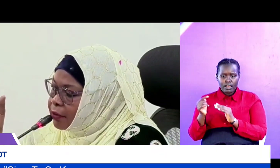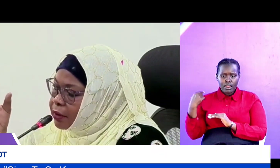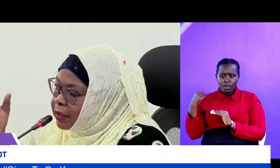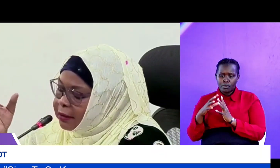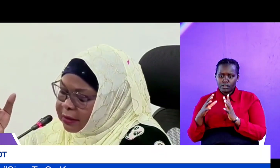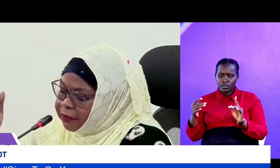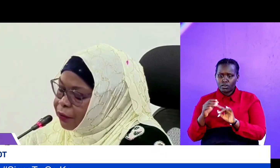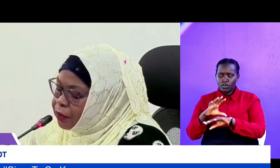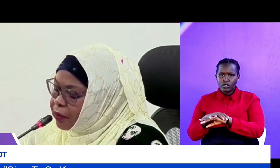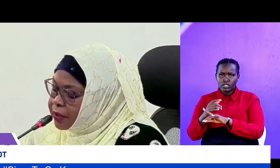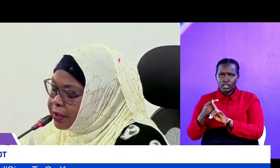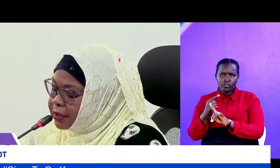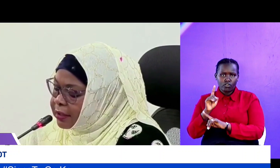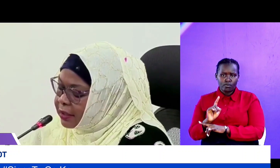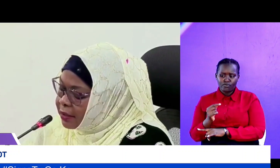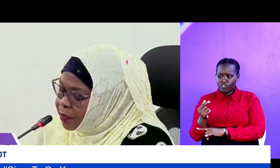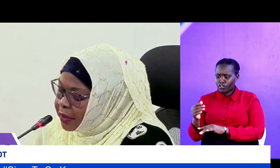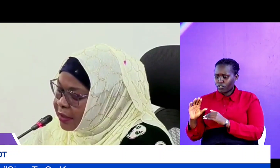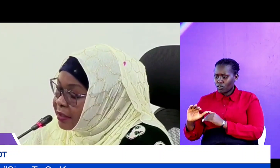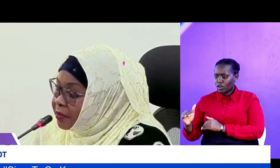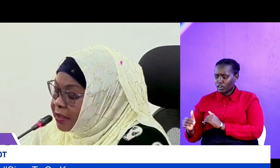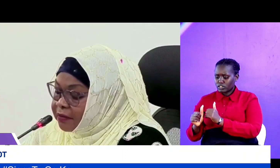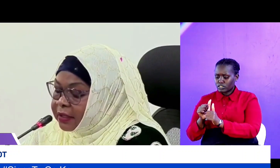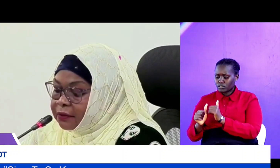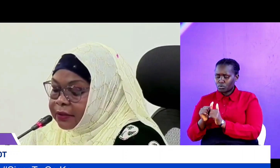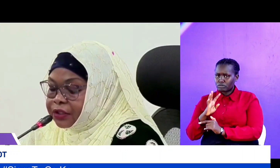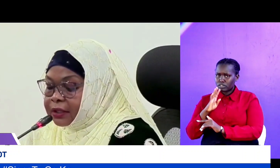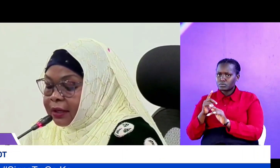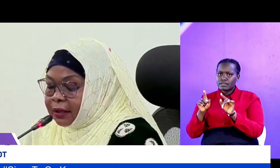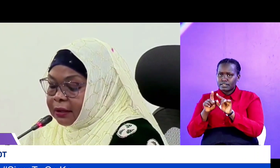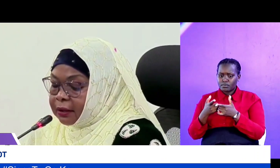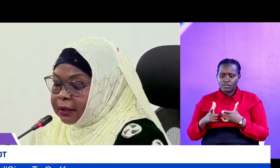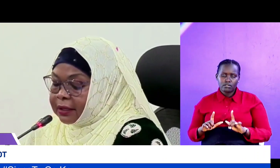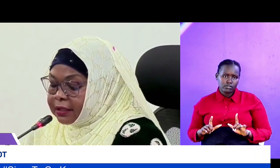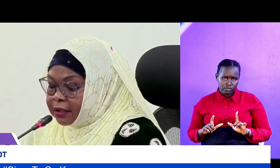or a few counties that speak the same native language. The Kenyans are